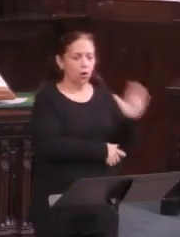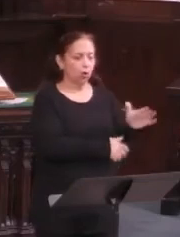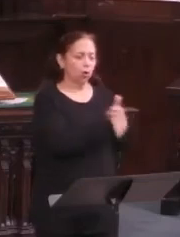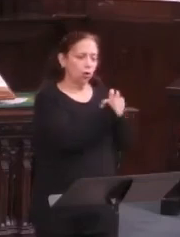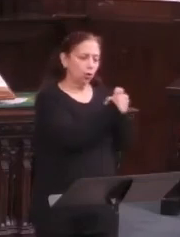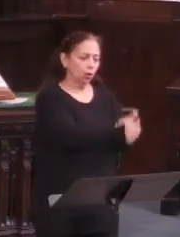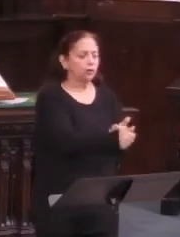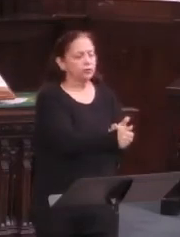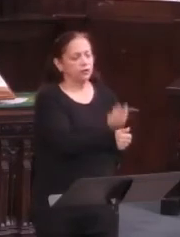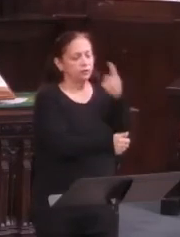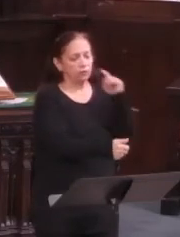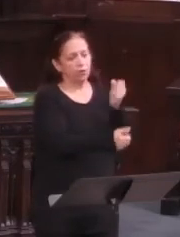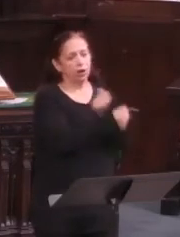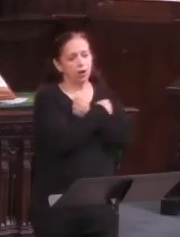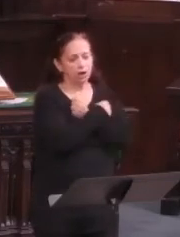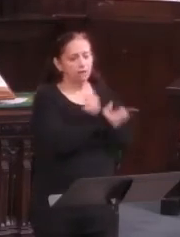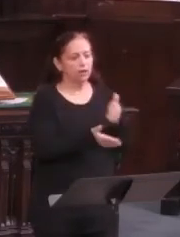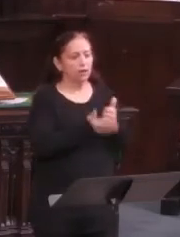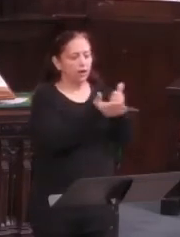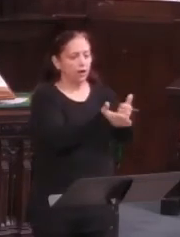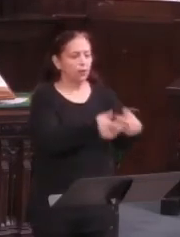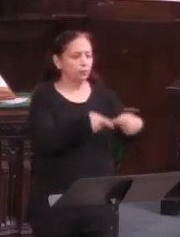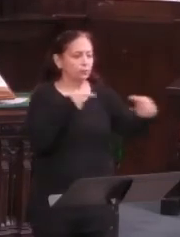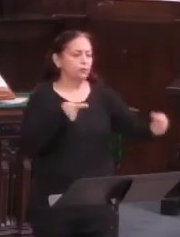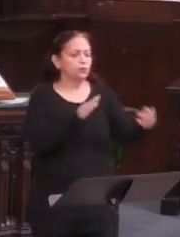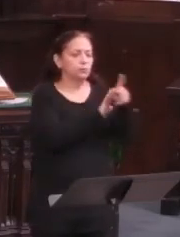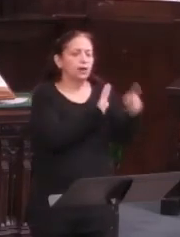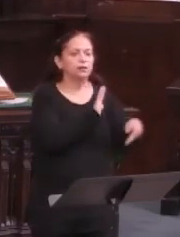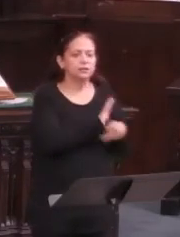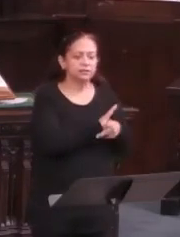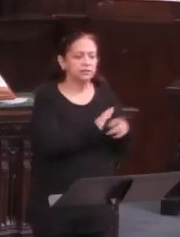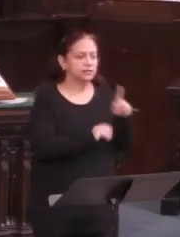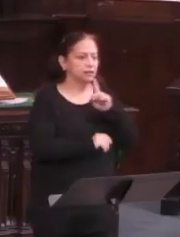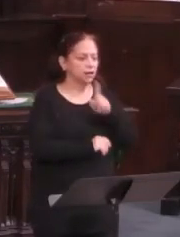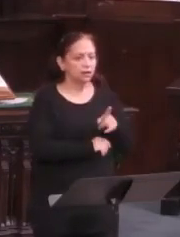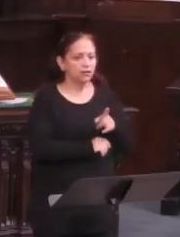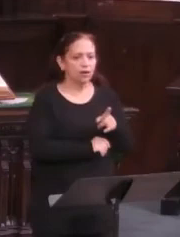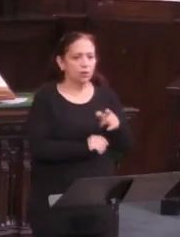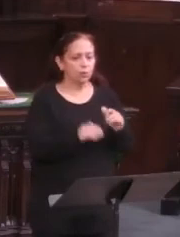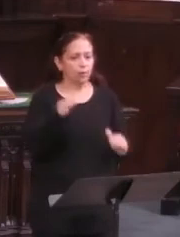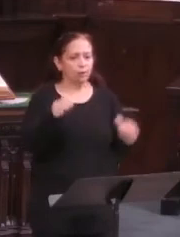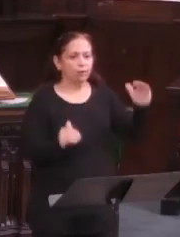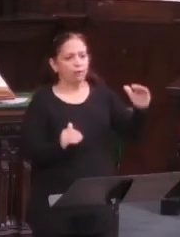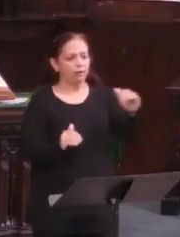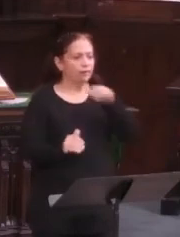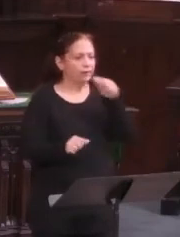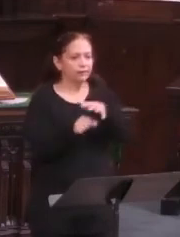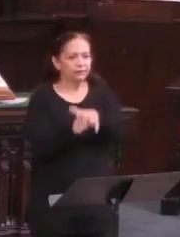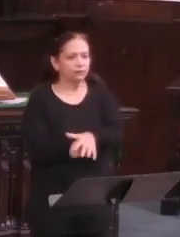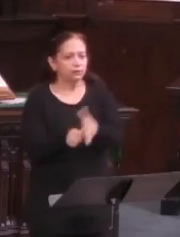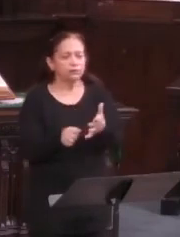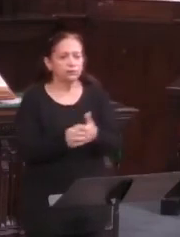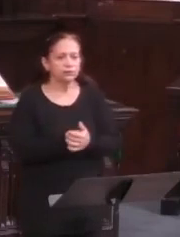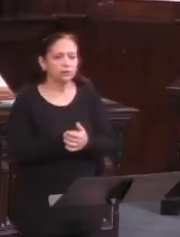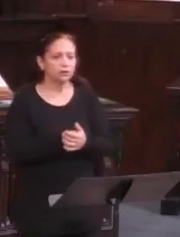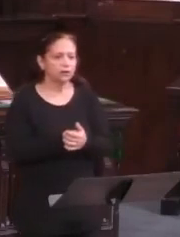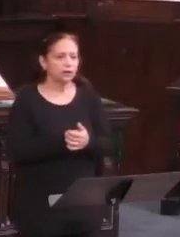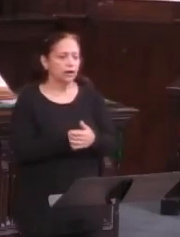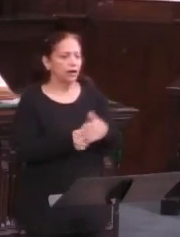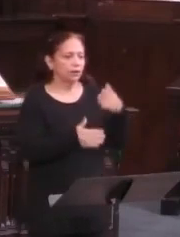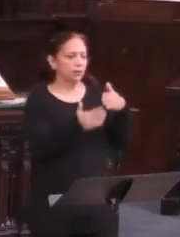loyalty to love helped reverse policies that were disproportionately disenfranchising voters of